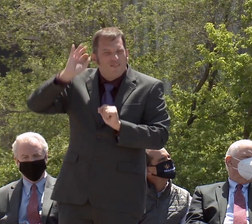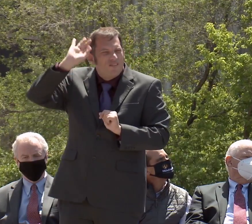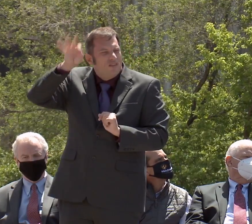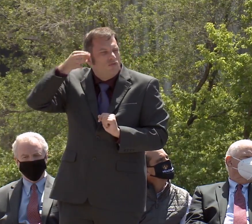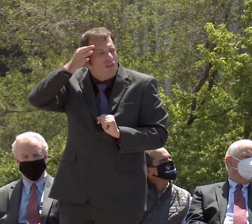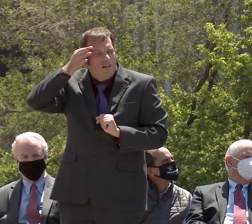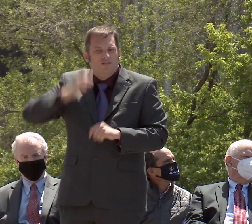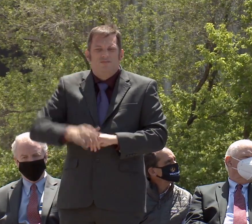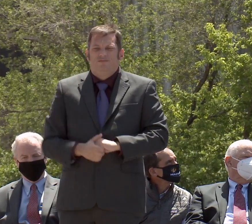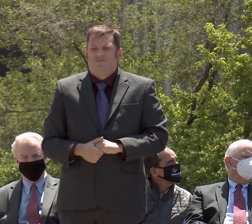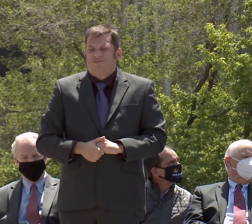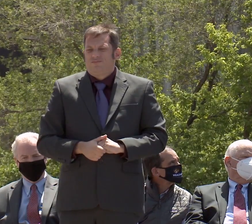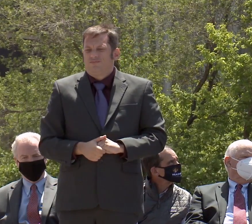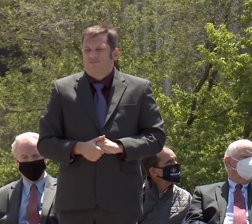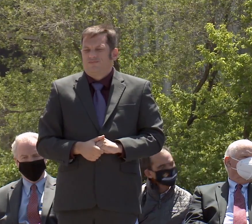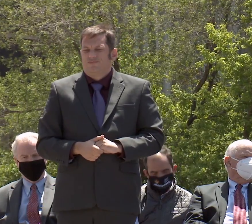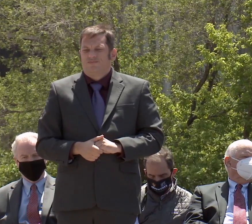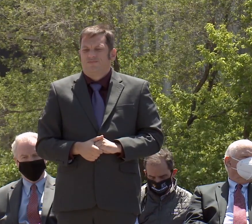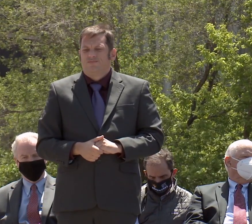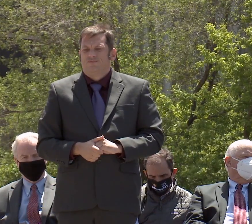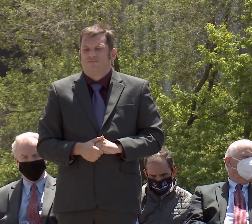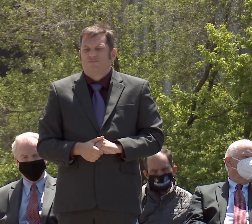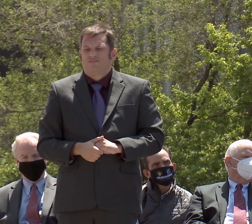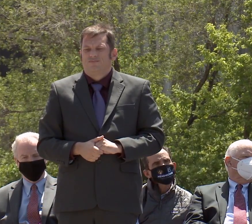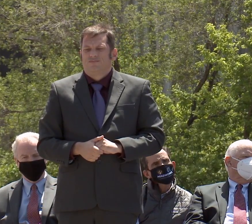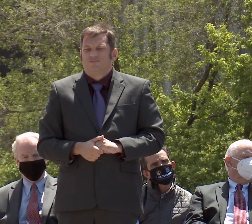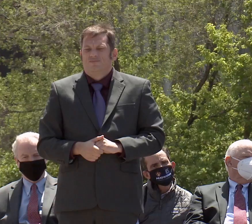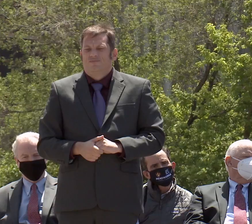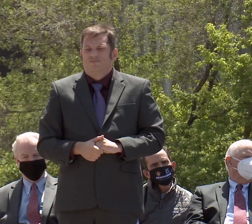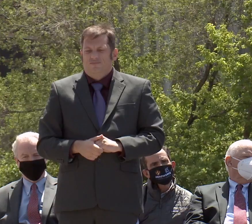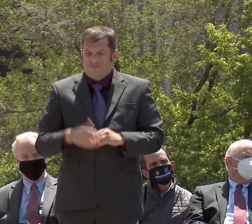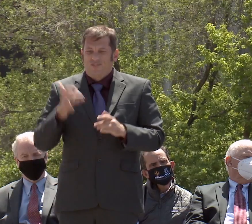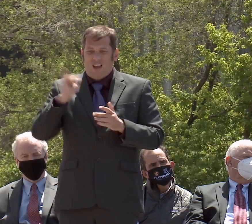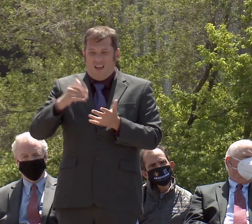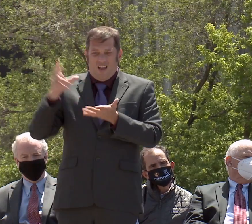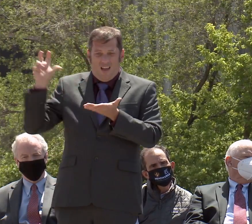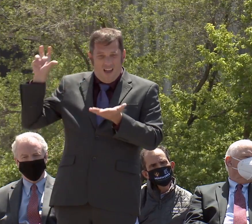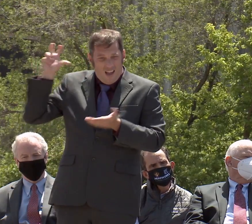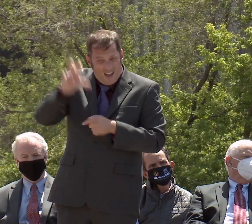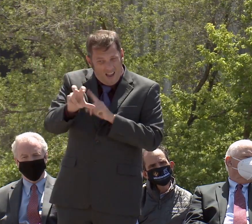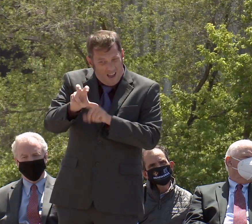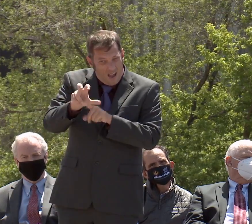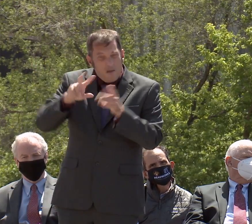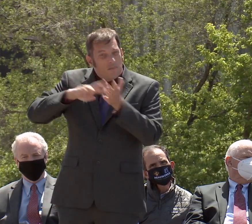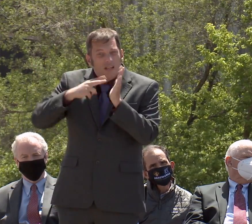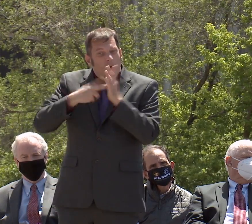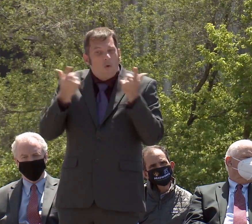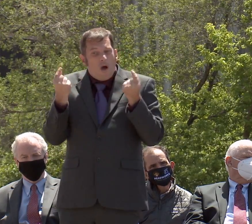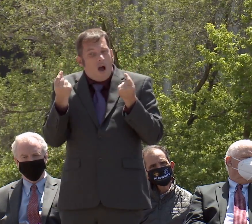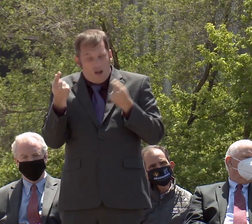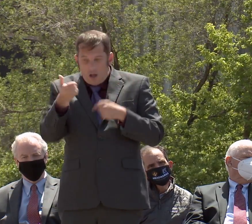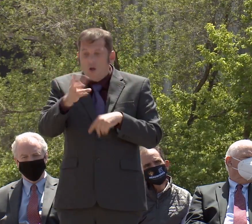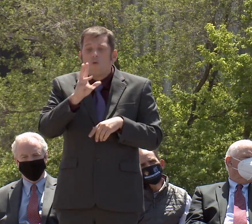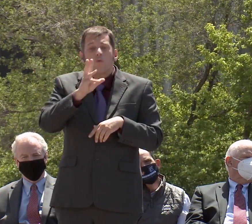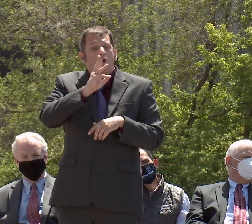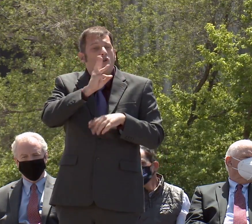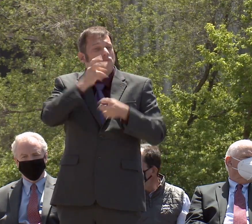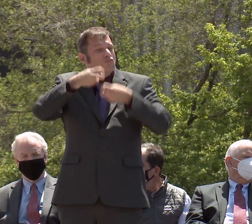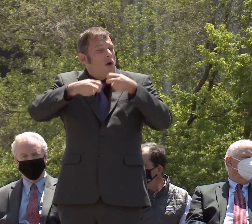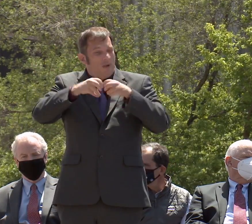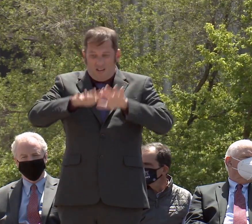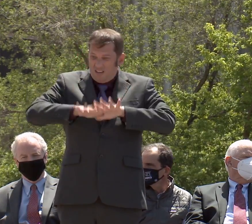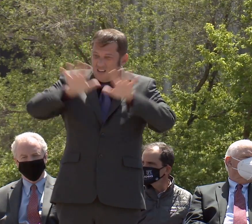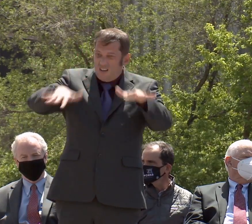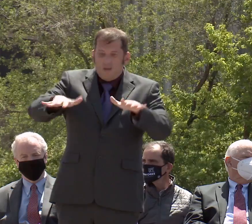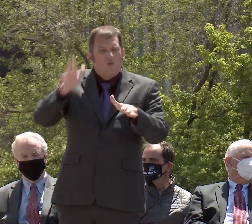investment will eliminate up to 80% of the city's sewer overflows and reduce instances of